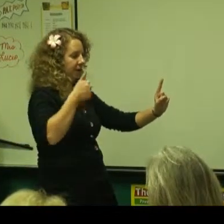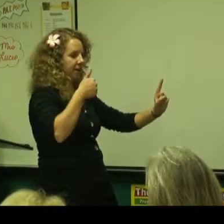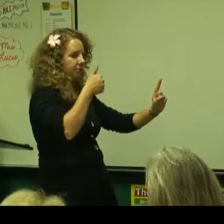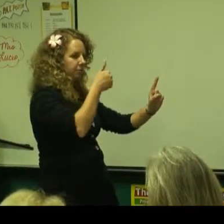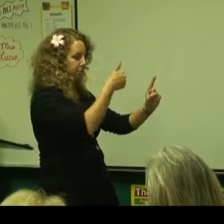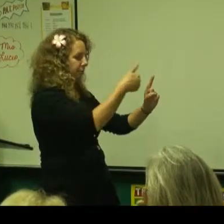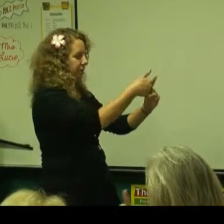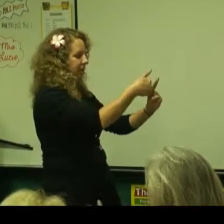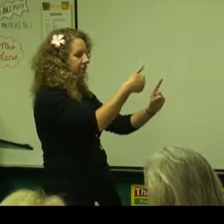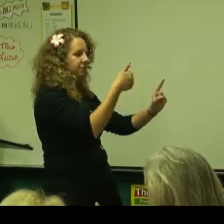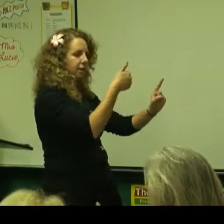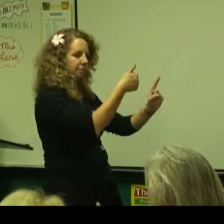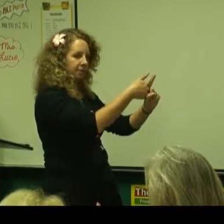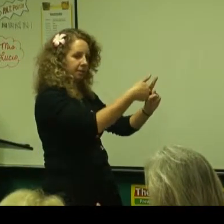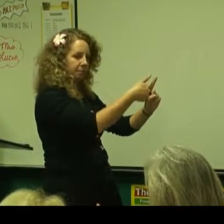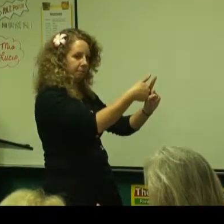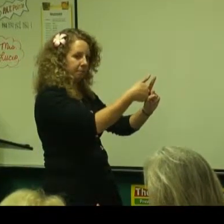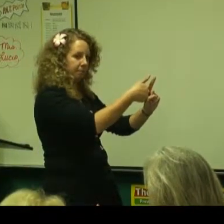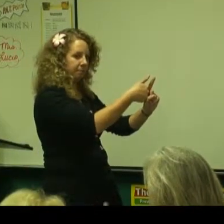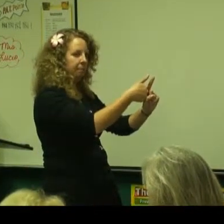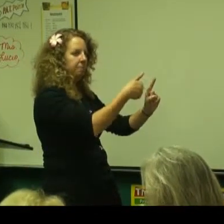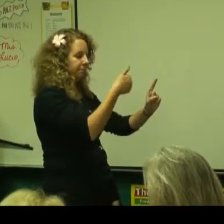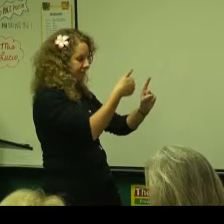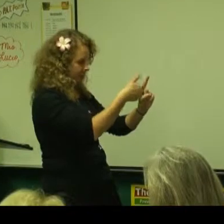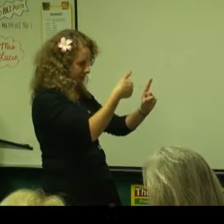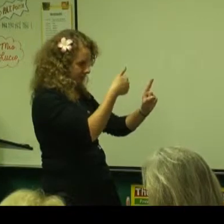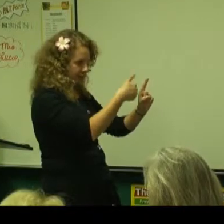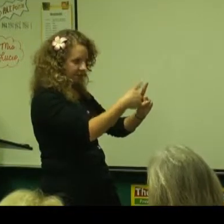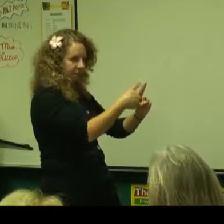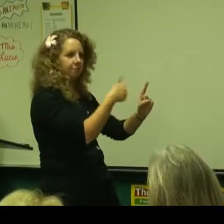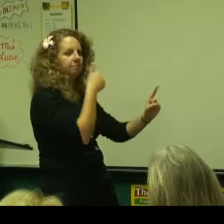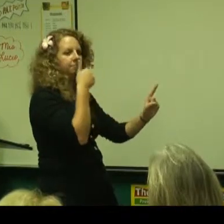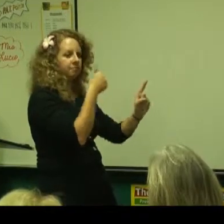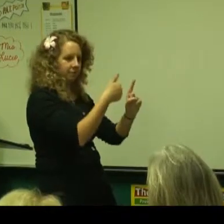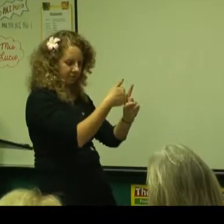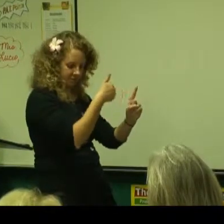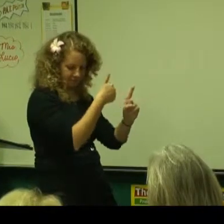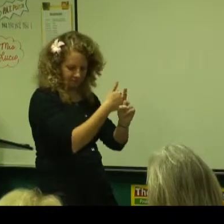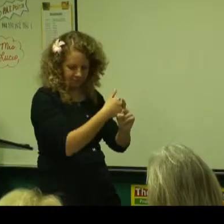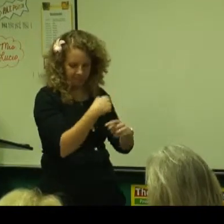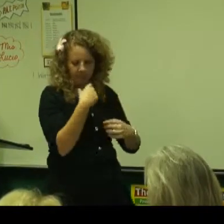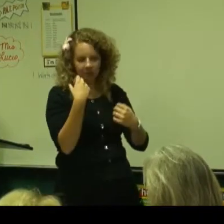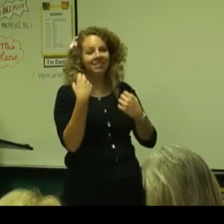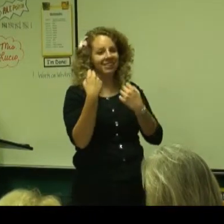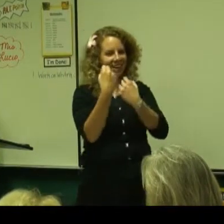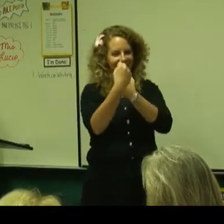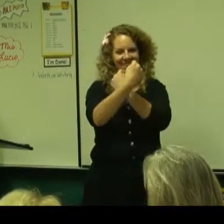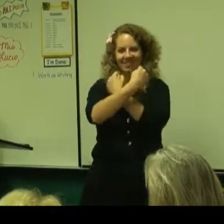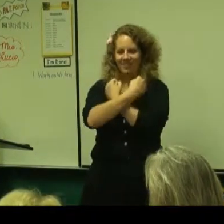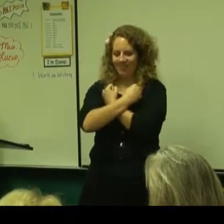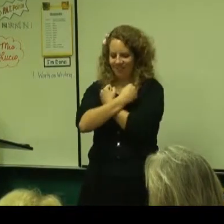hand will be tapping them. Itself. Okay. Thank you. Yeah. So